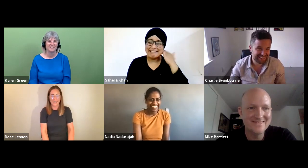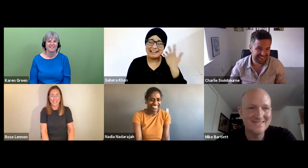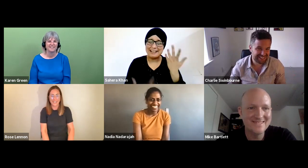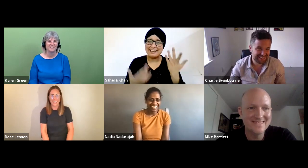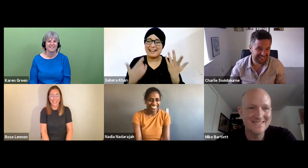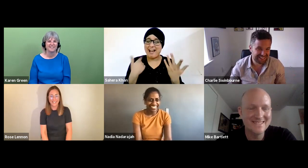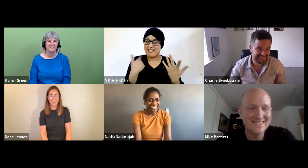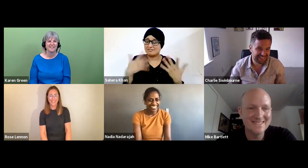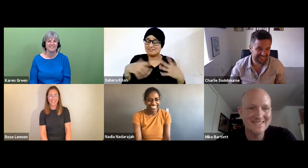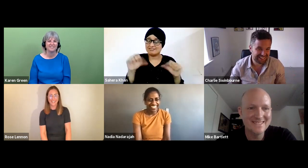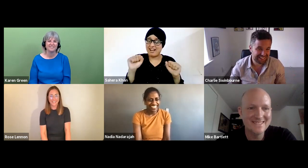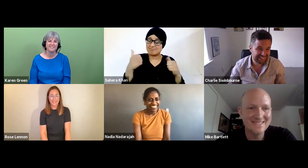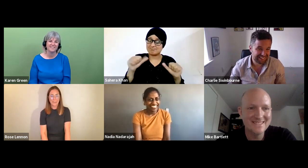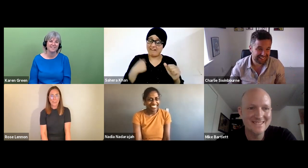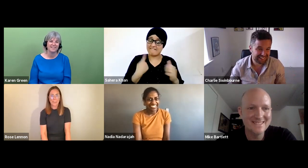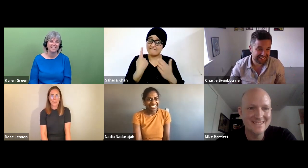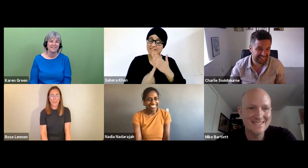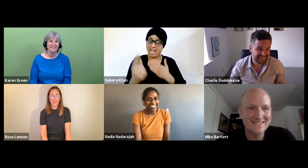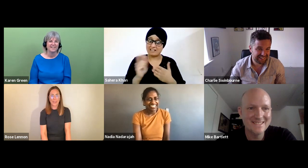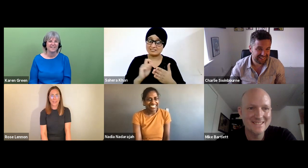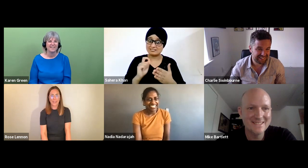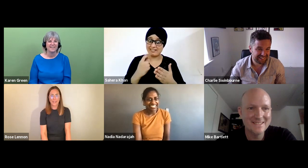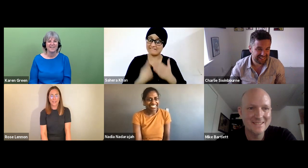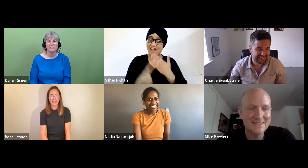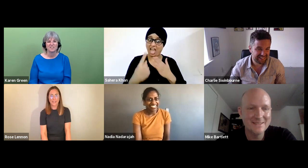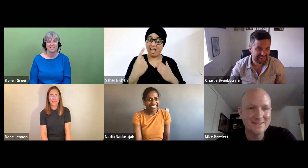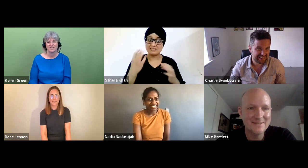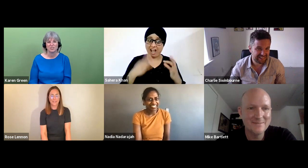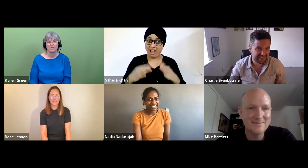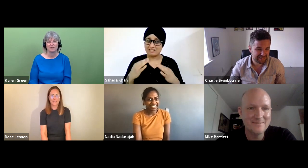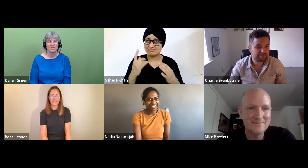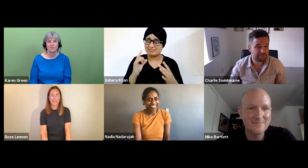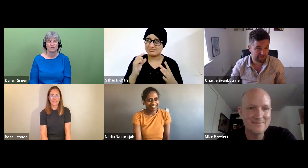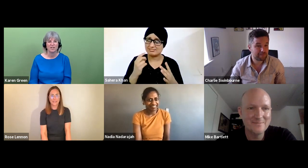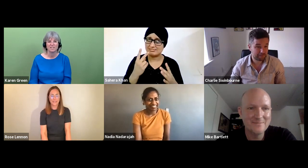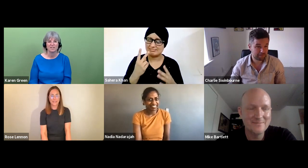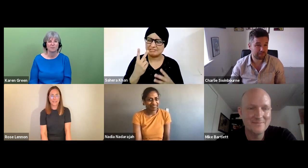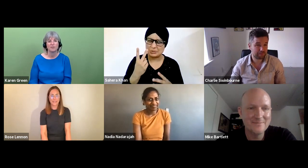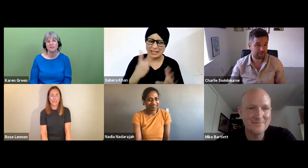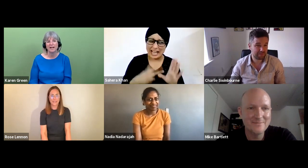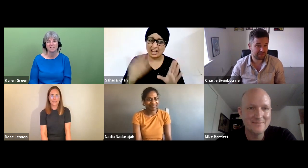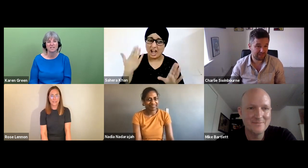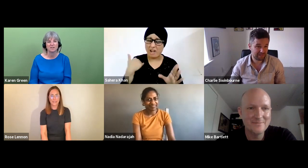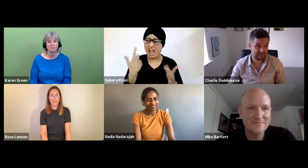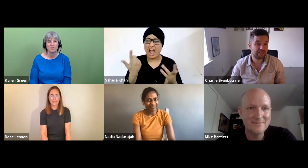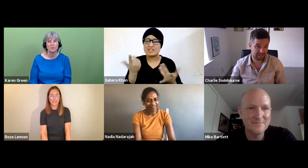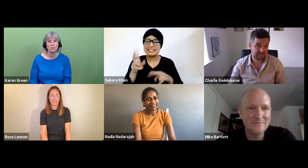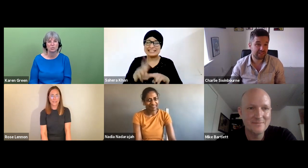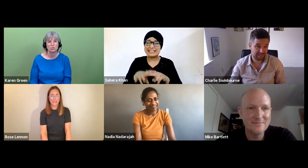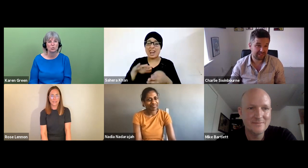you do it. Oh, I just started doing freelance writing and acting maybe 2